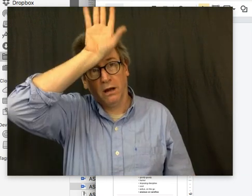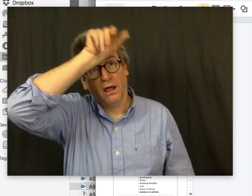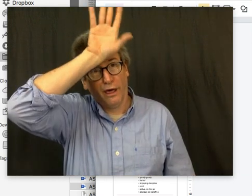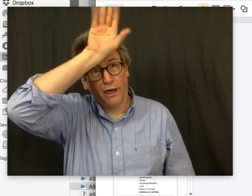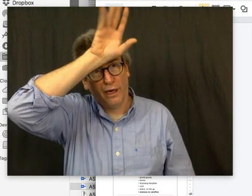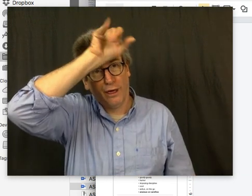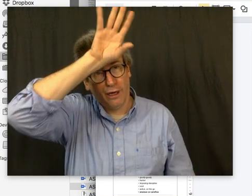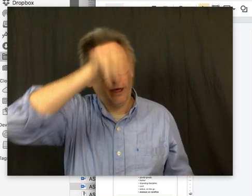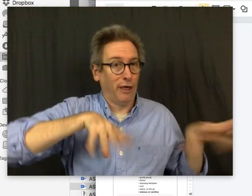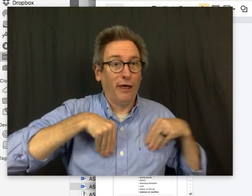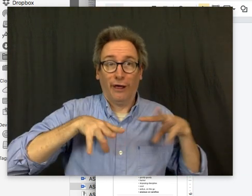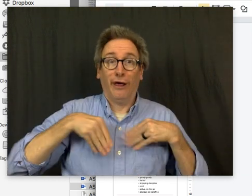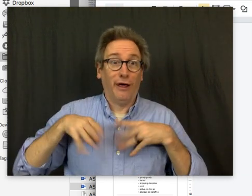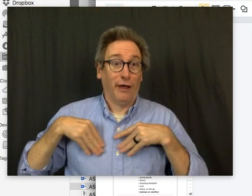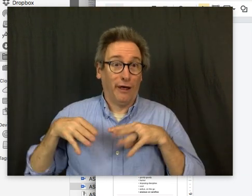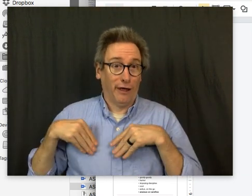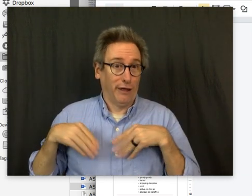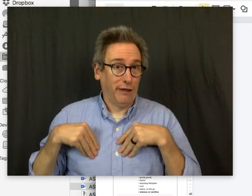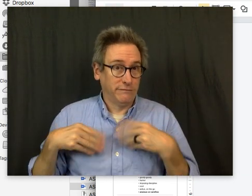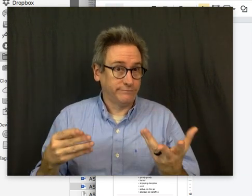gullible.